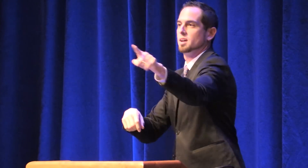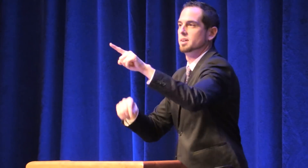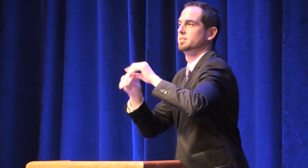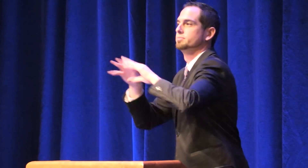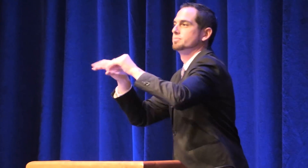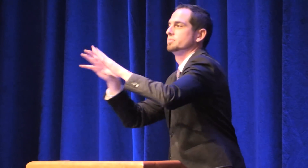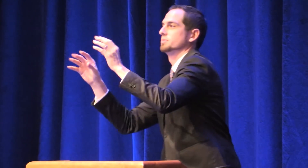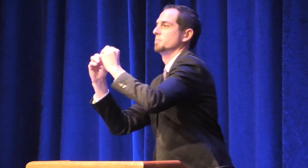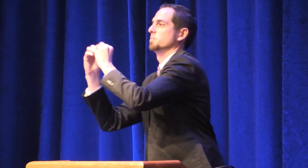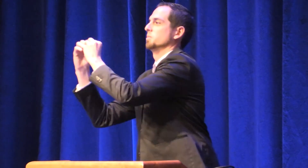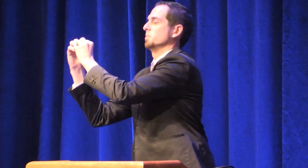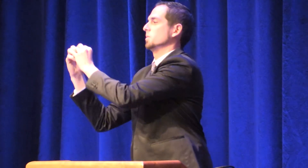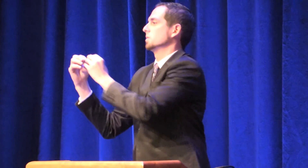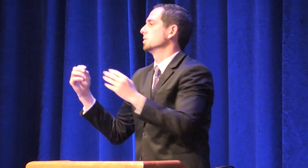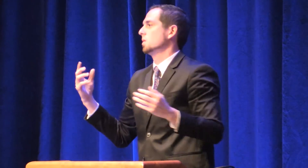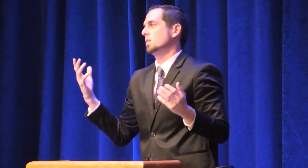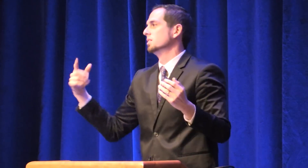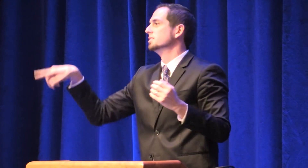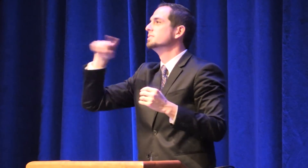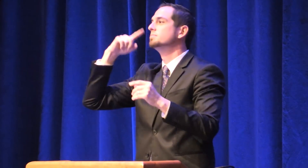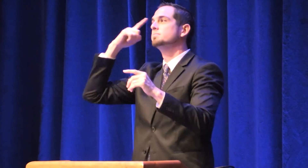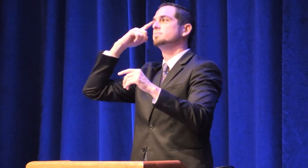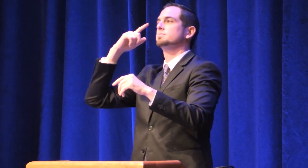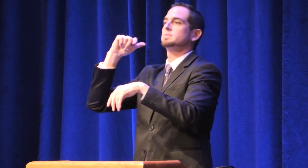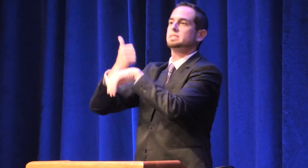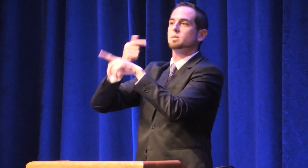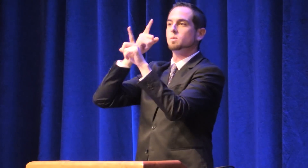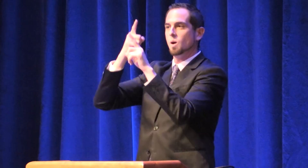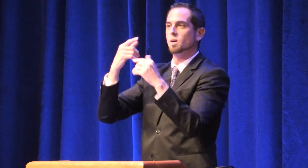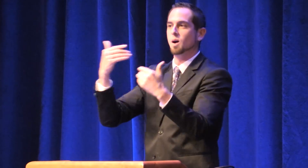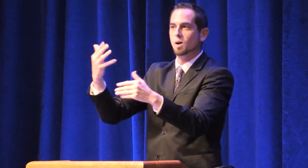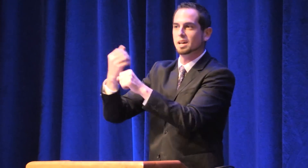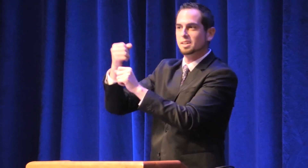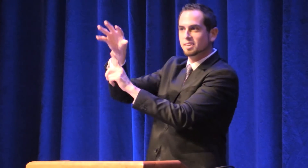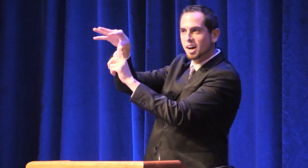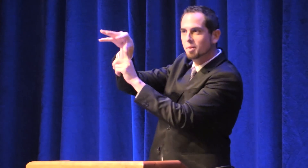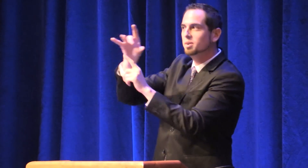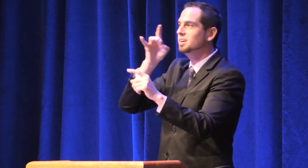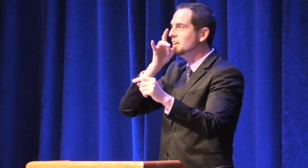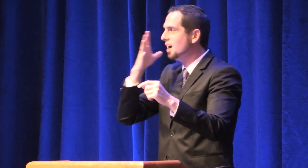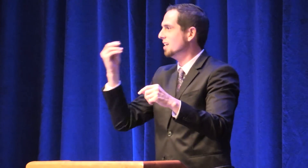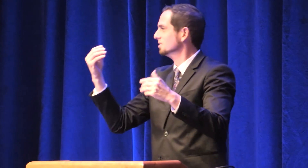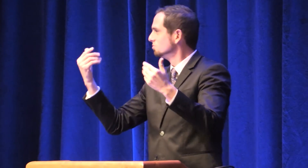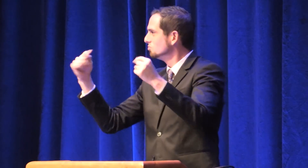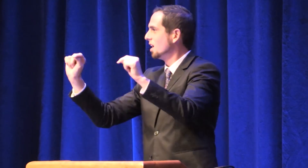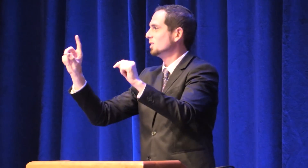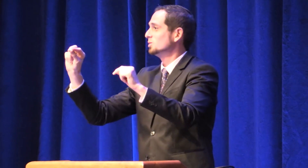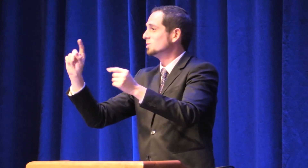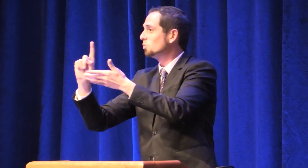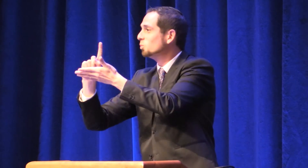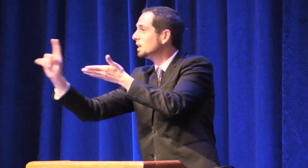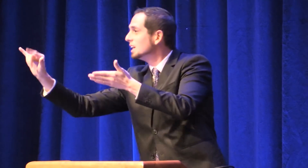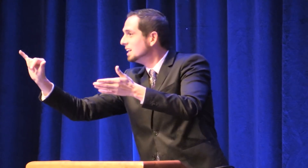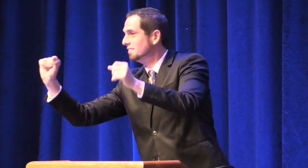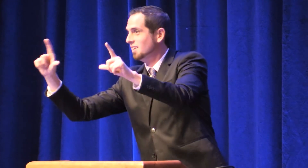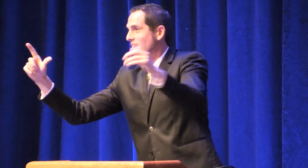And once the Moth sees it, we're going to pick up on it and we're going to share it even further to make sure the information is